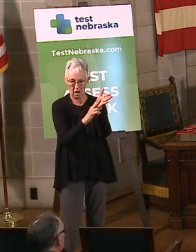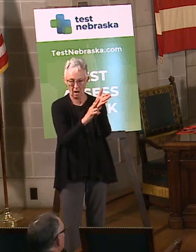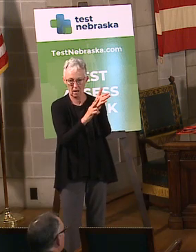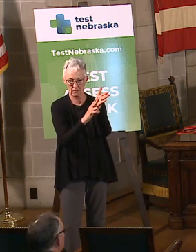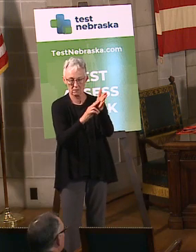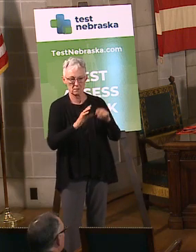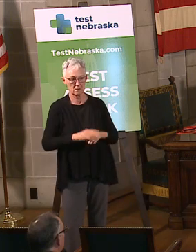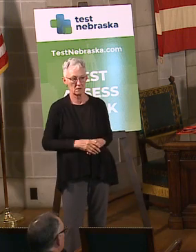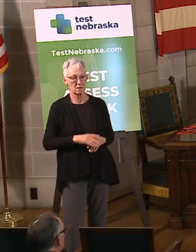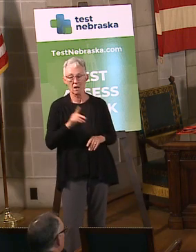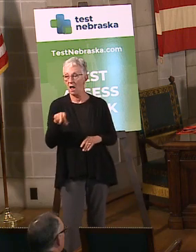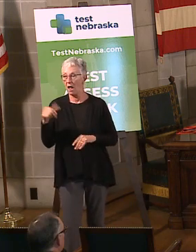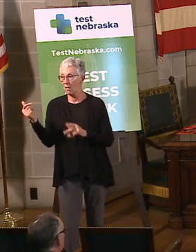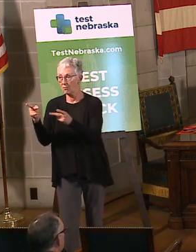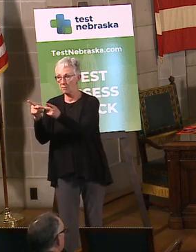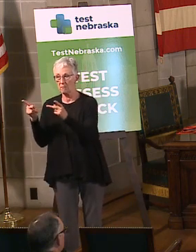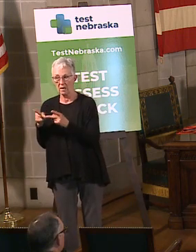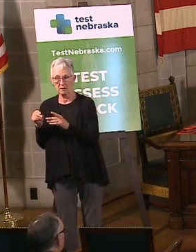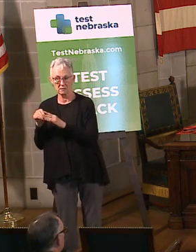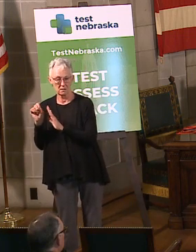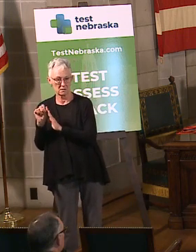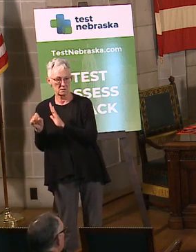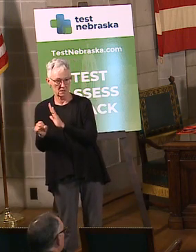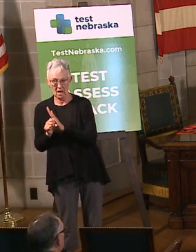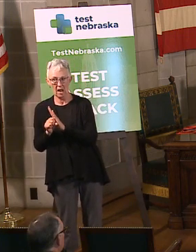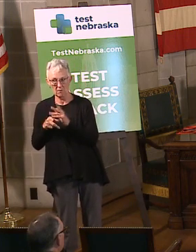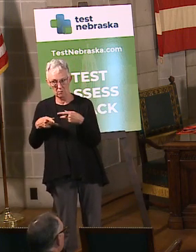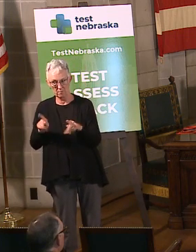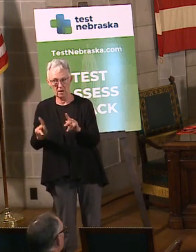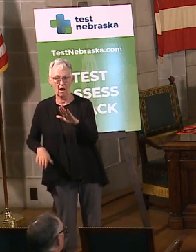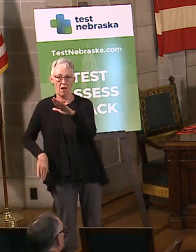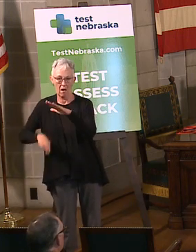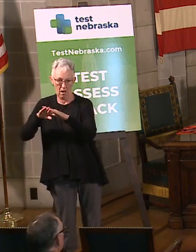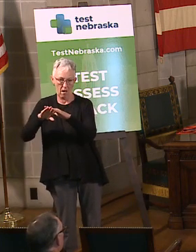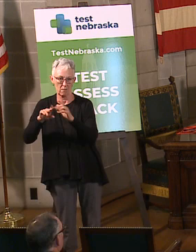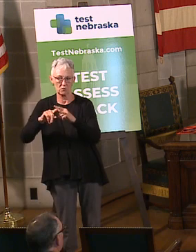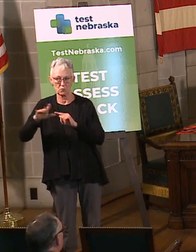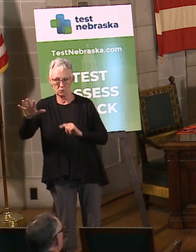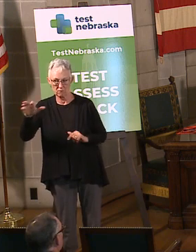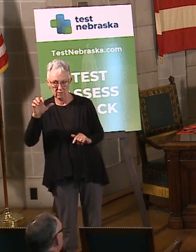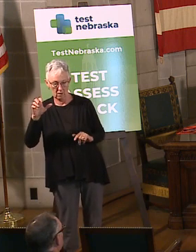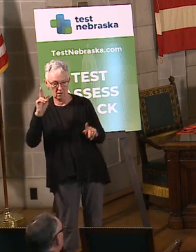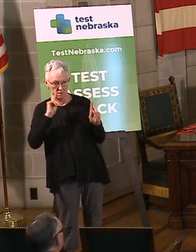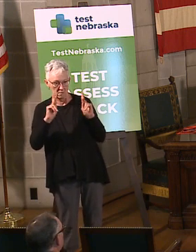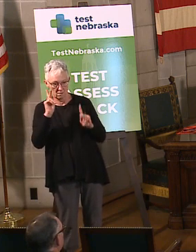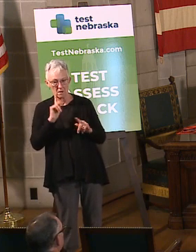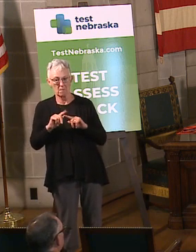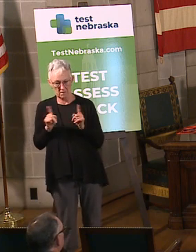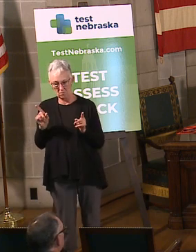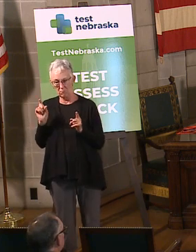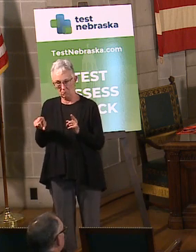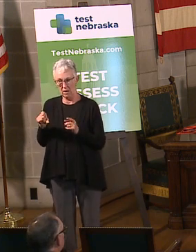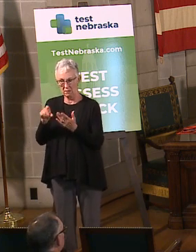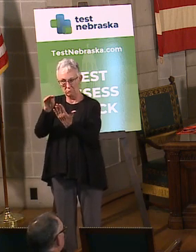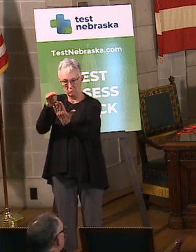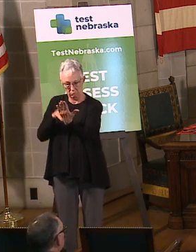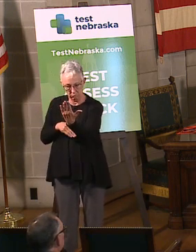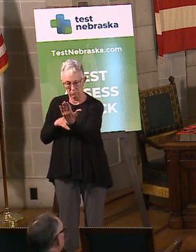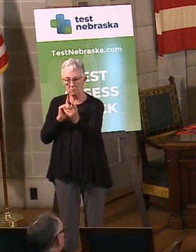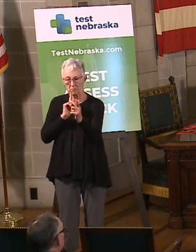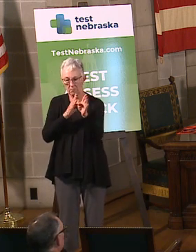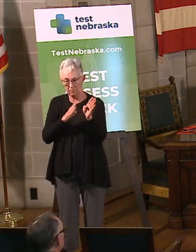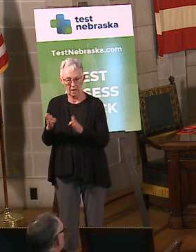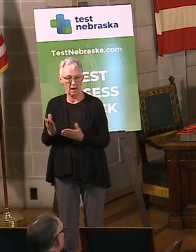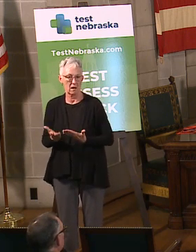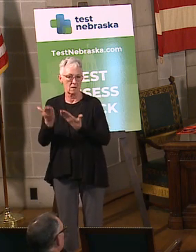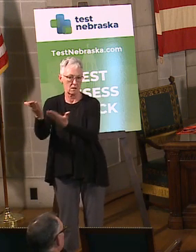is 500 people, and you got to, same thing, you got to submit that plan to your local public health director, and that person has got to sign off on that plan.